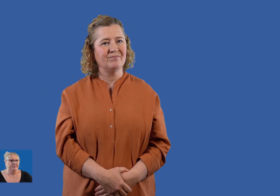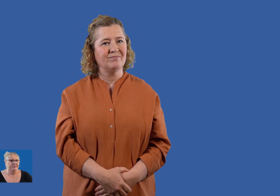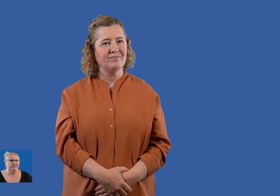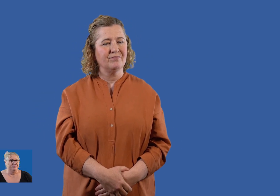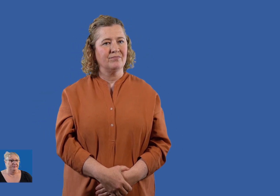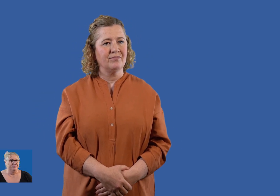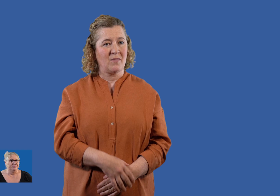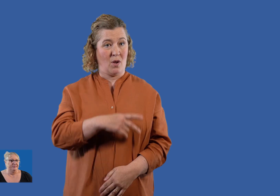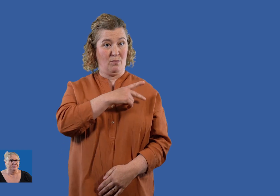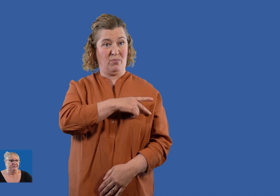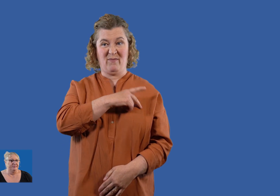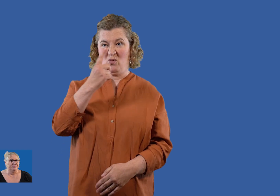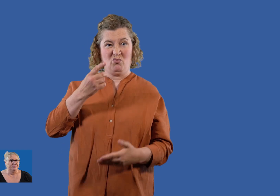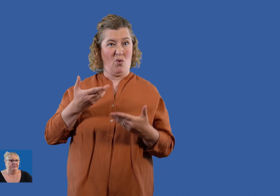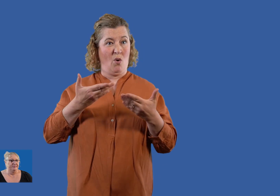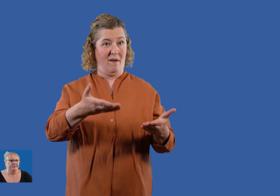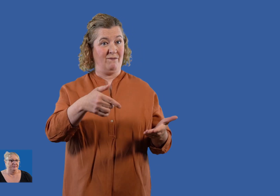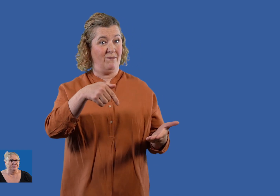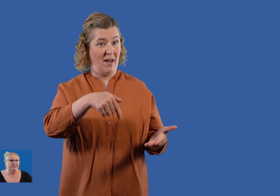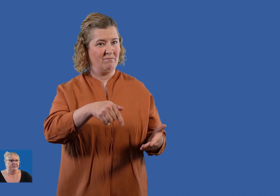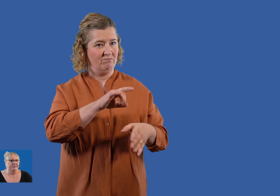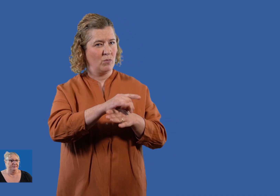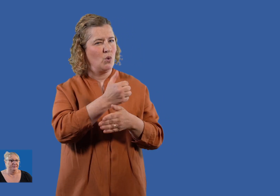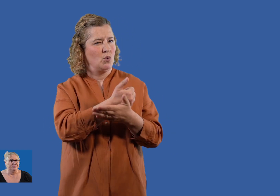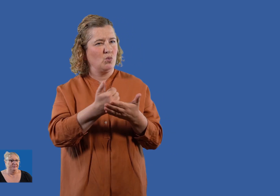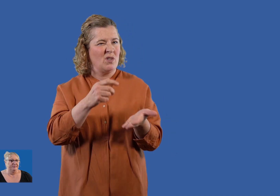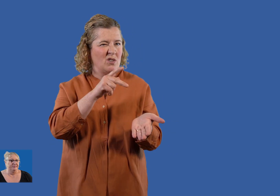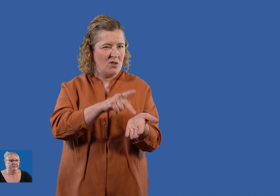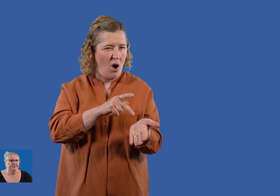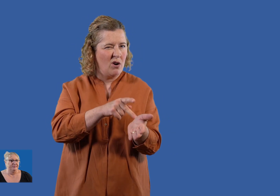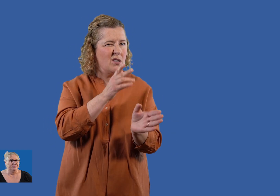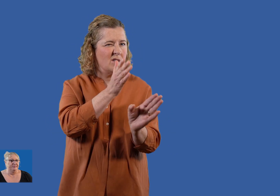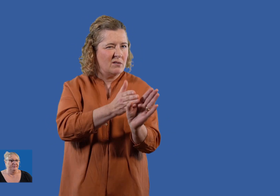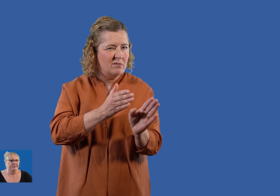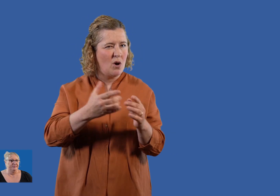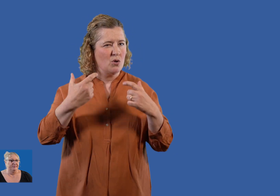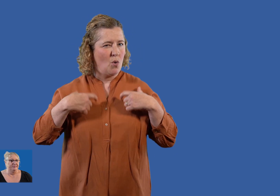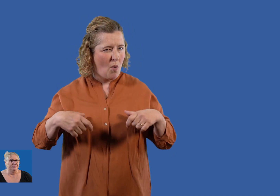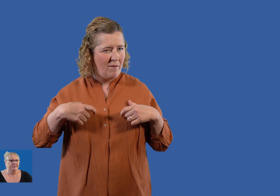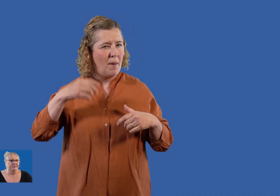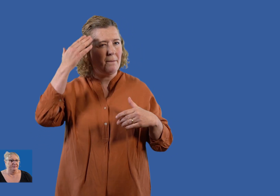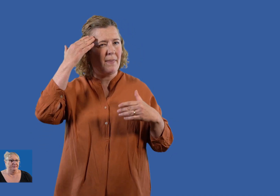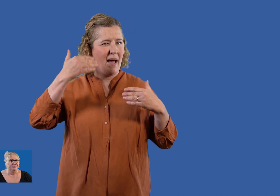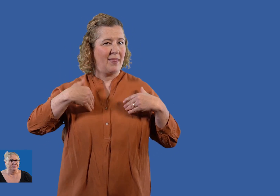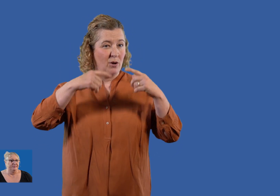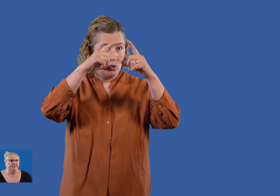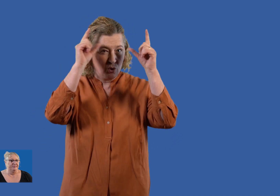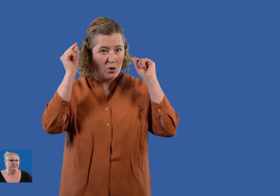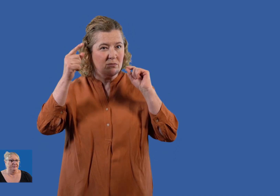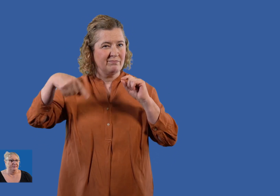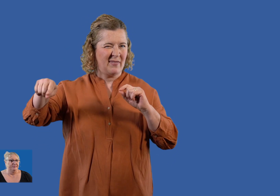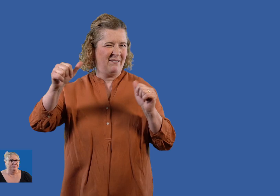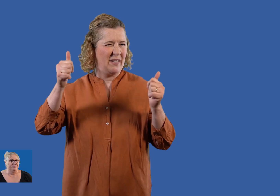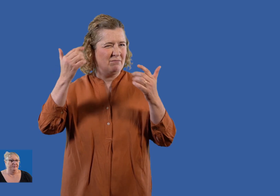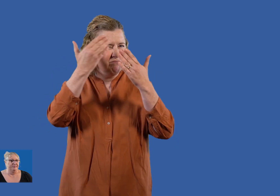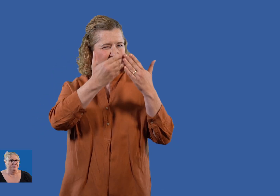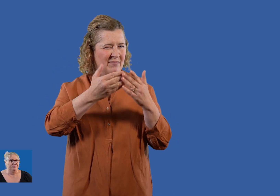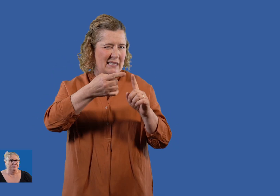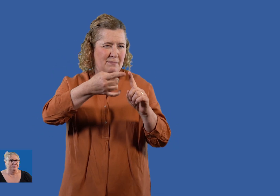The professionals who offer this therapy are usually psychiatrists, psychologists, social workers or mental health nurses, and they've got specific training